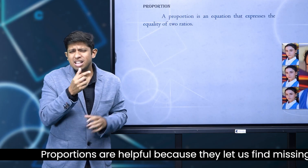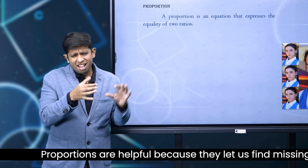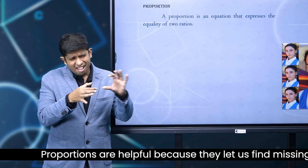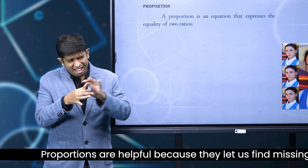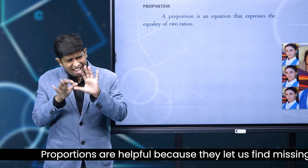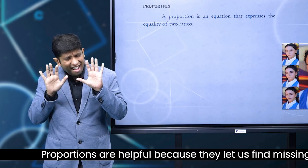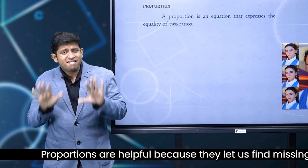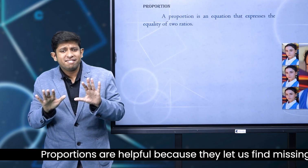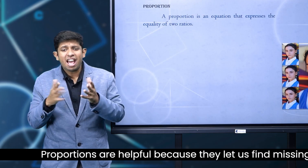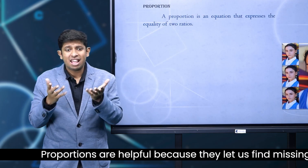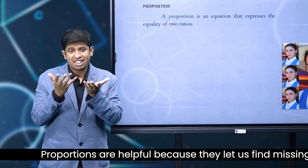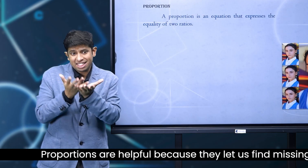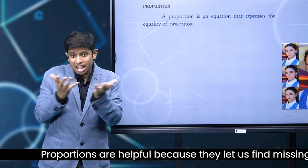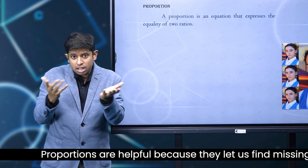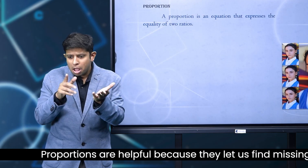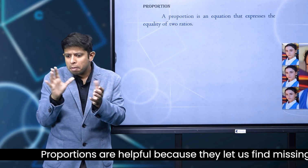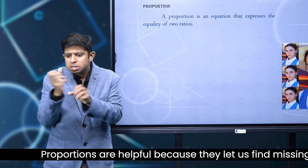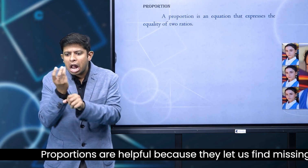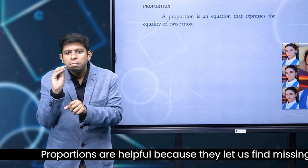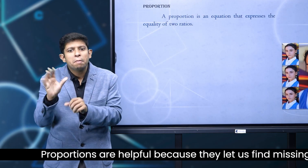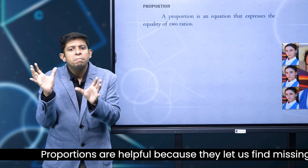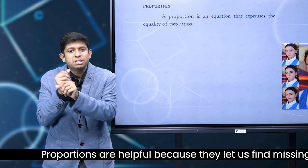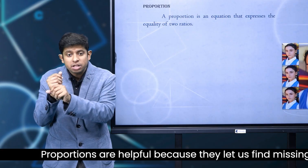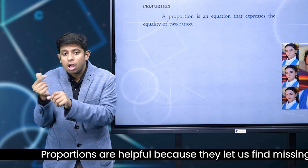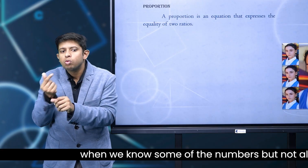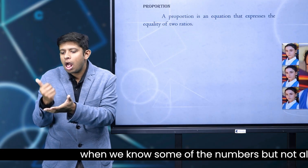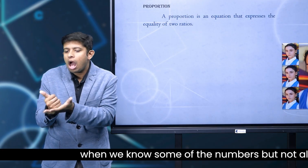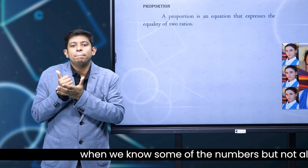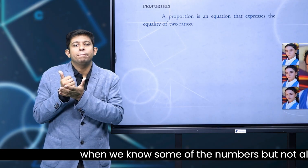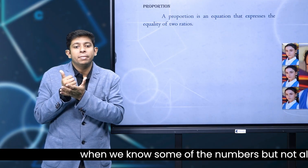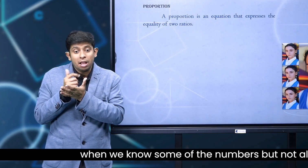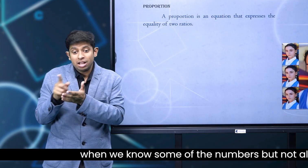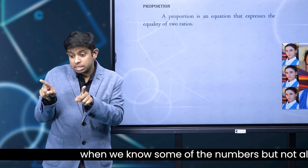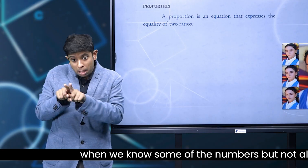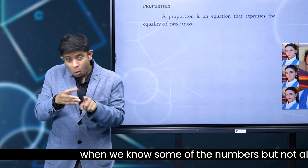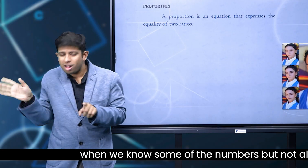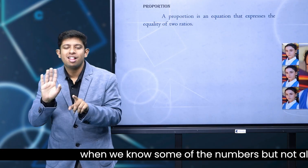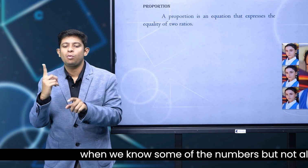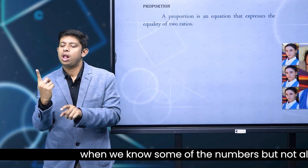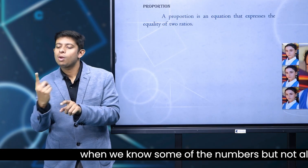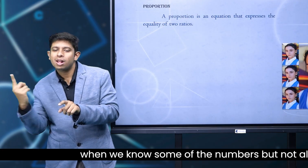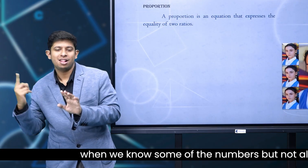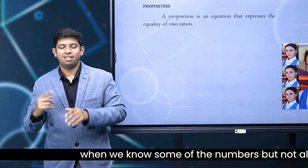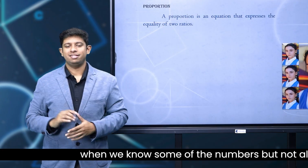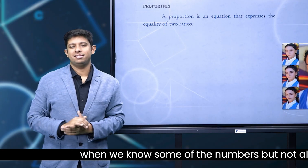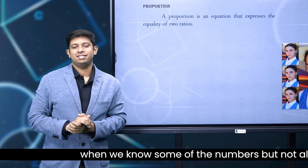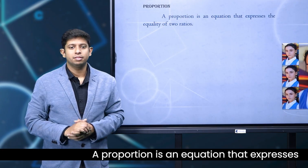Proportions are helpful because they let us find missing values when we know some of the numbers but not at all.